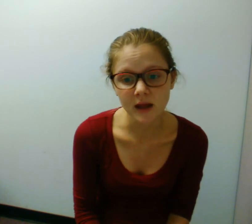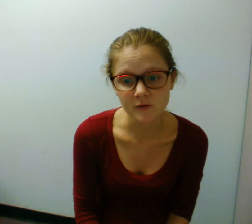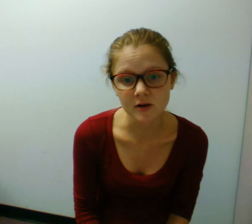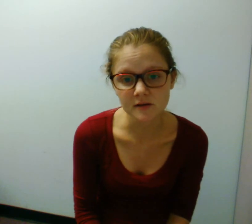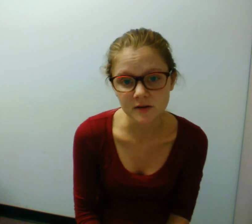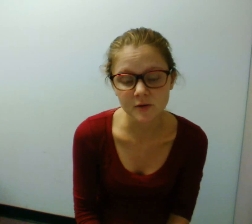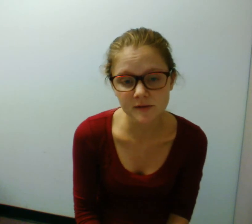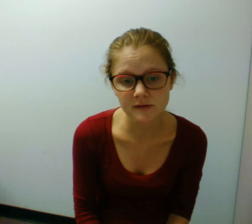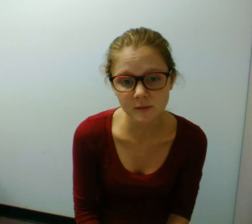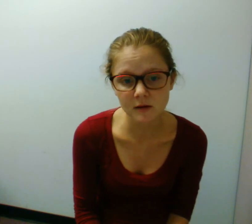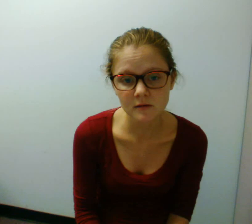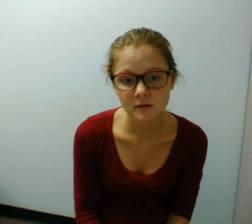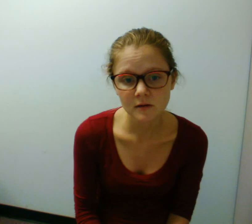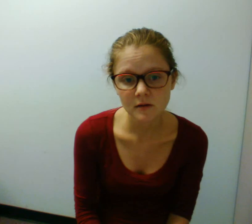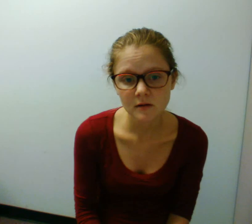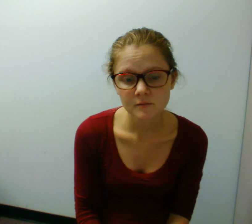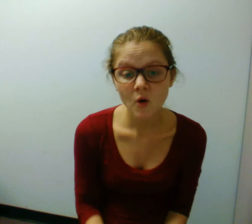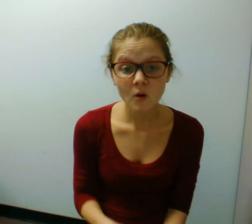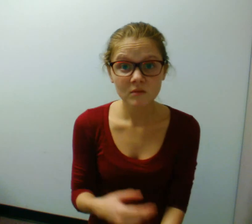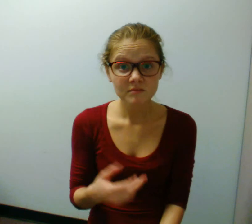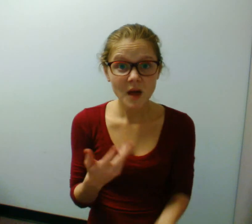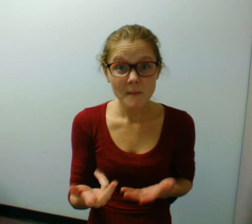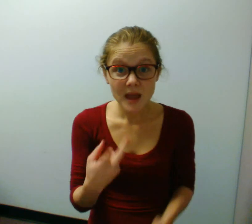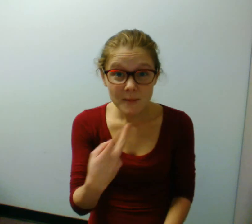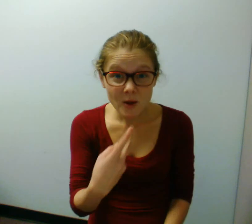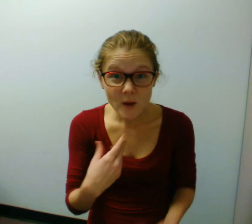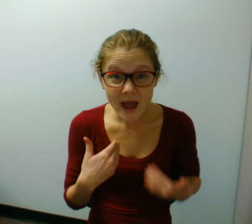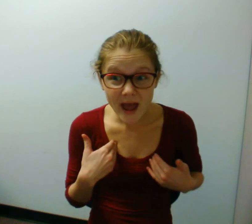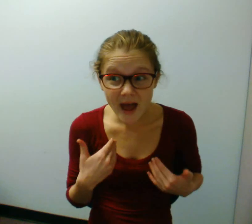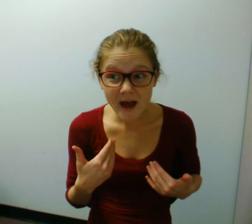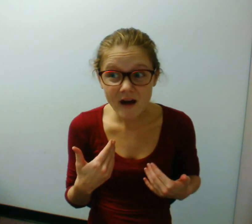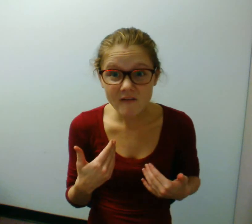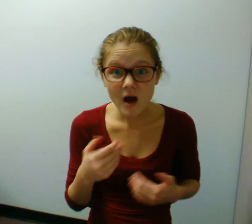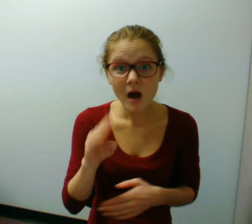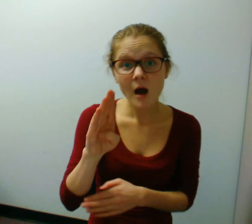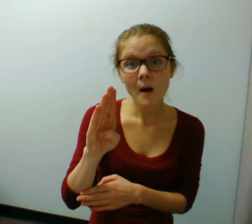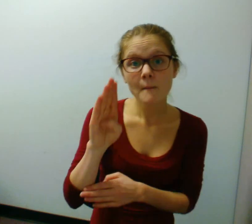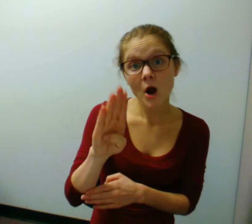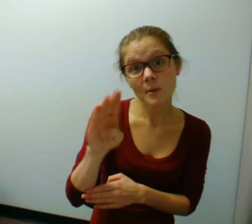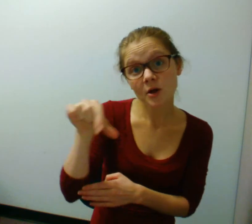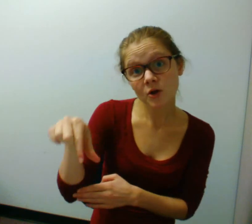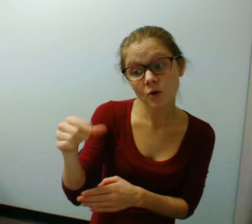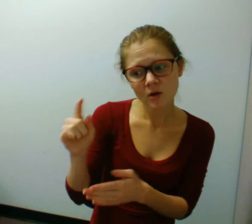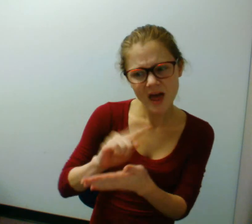behavior continues as well. Why don't we have like a barbecue next weekend?